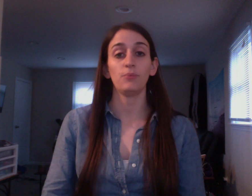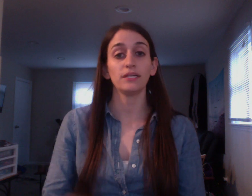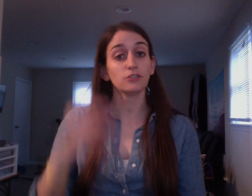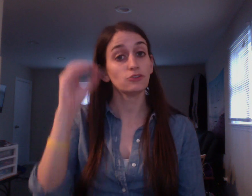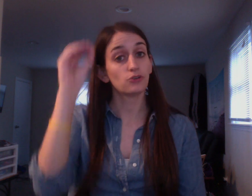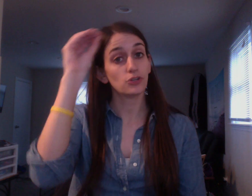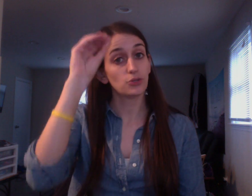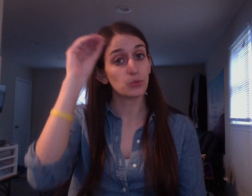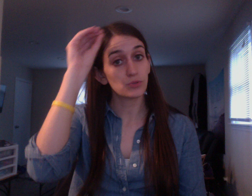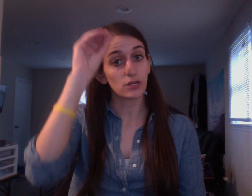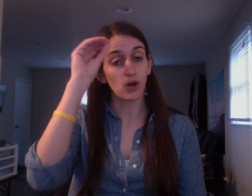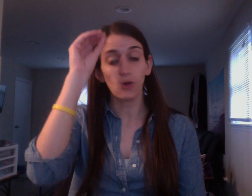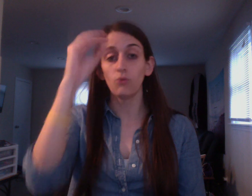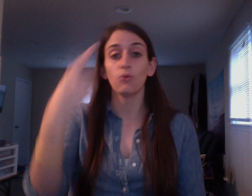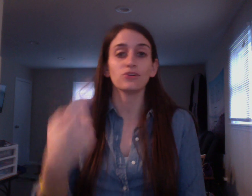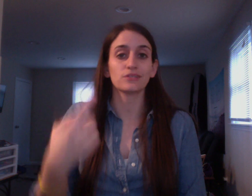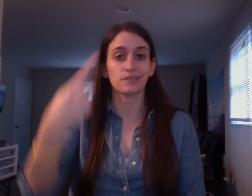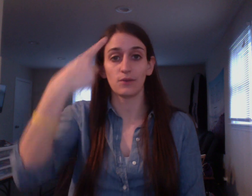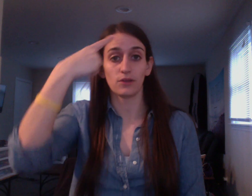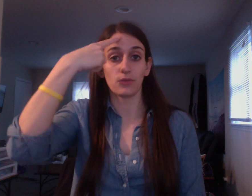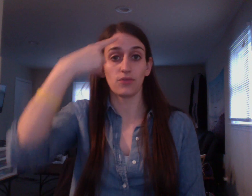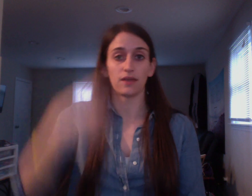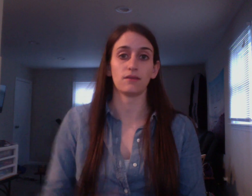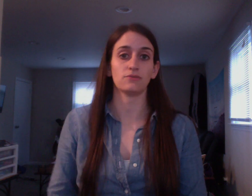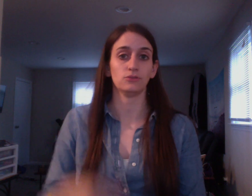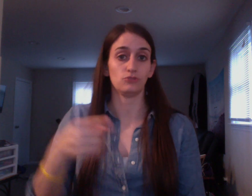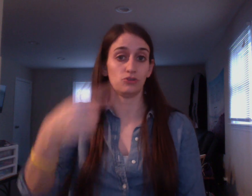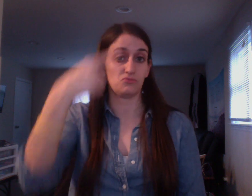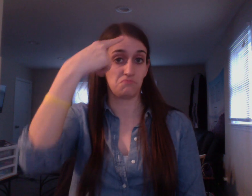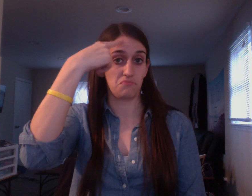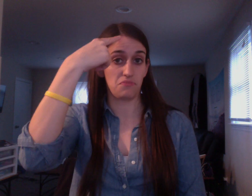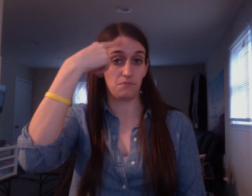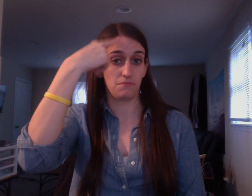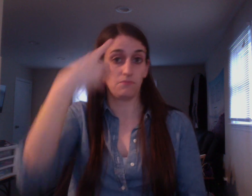Opinion, you could use an O or just say what you think. So you.